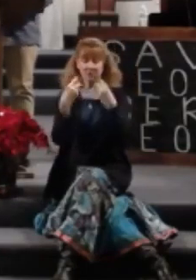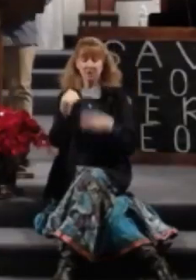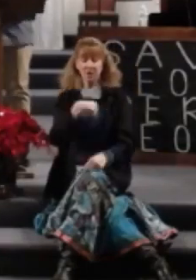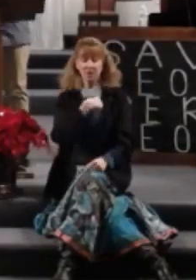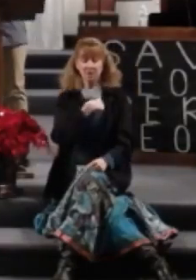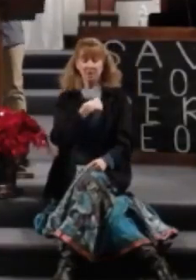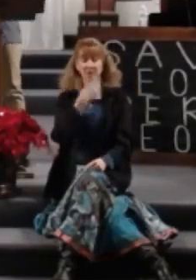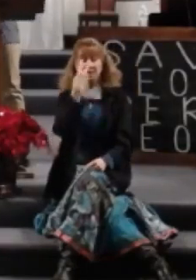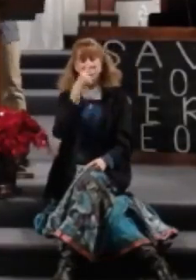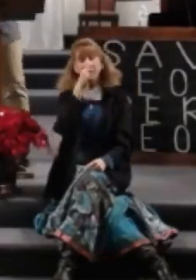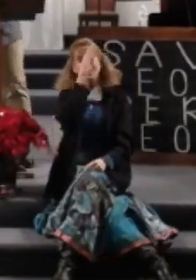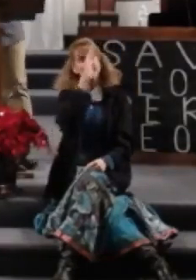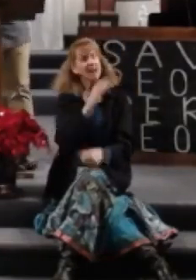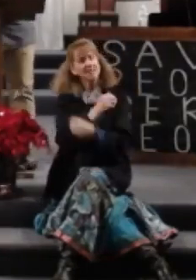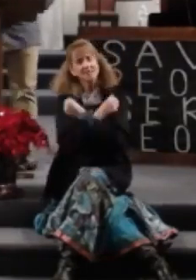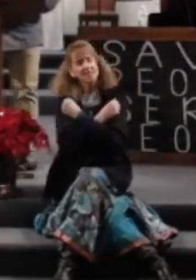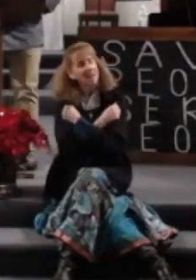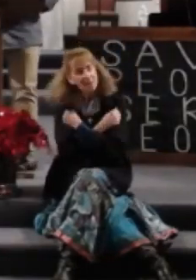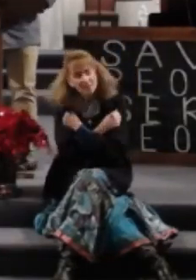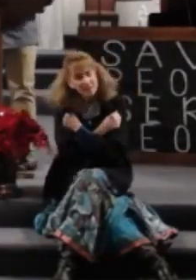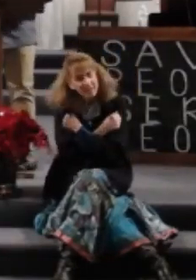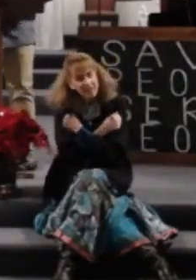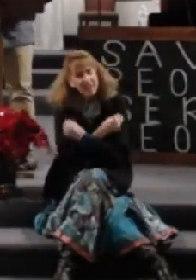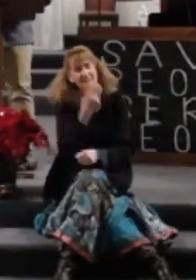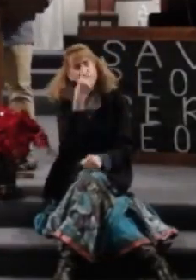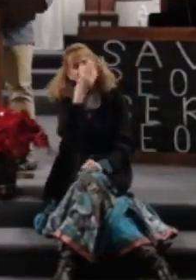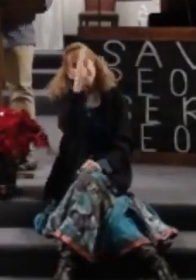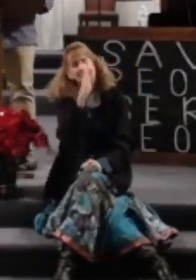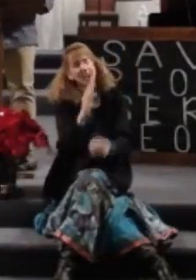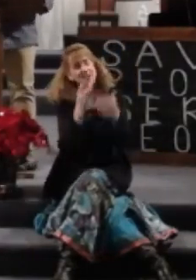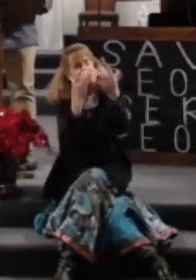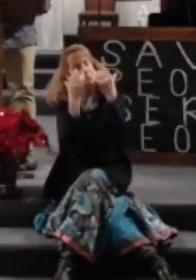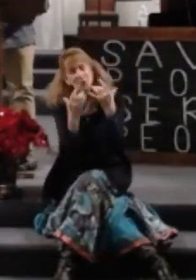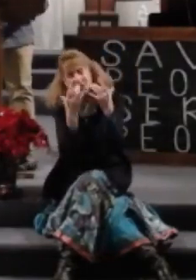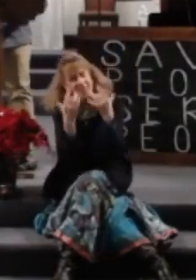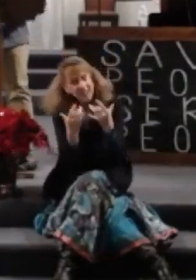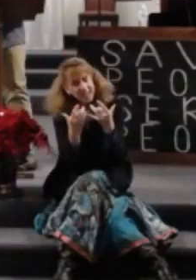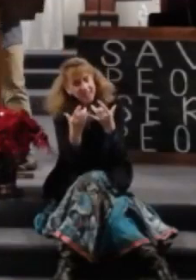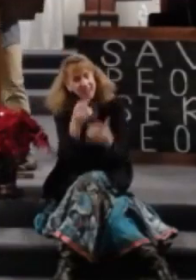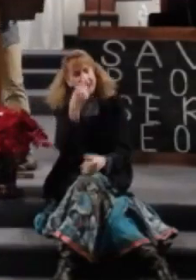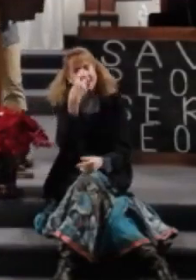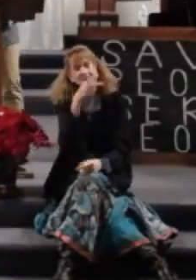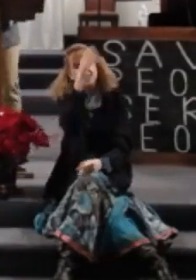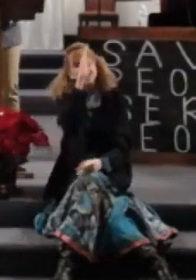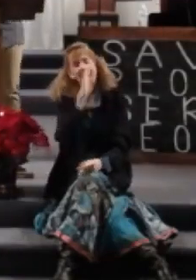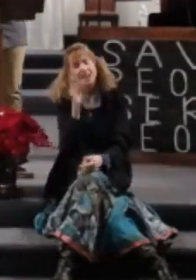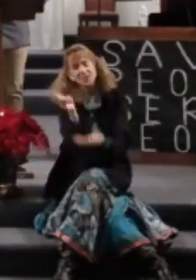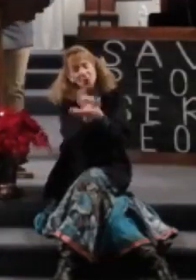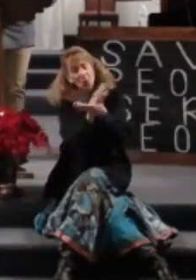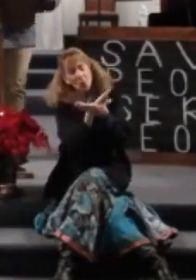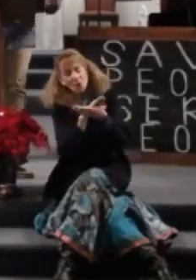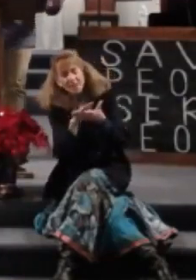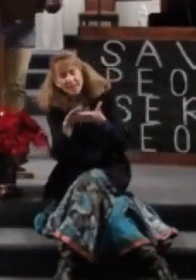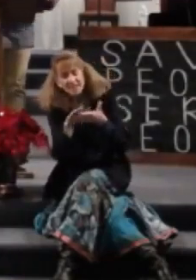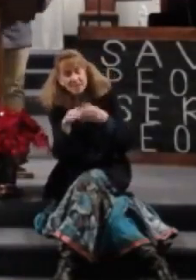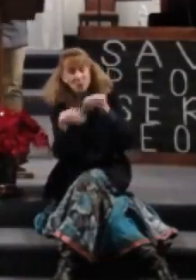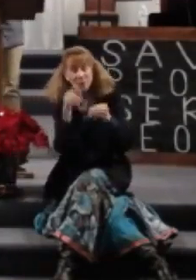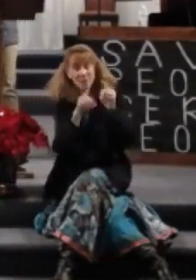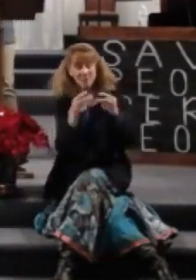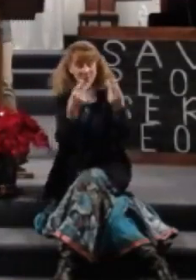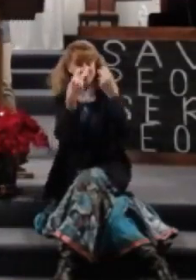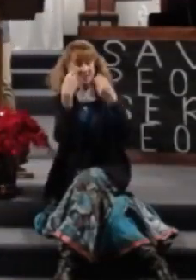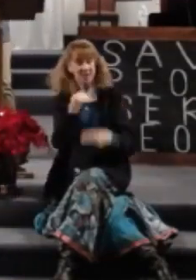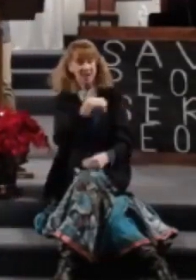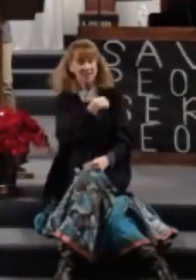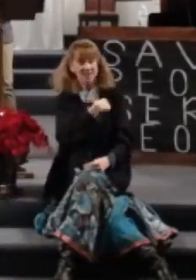see God's love. When people see us, they see God's mercy. When people see us, they see God's holiness. And most of all, when people see us